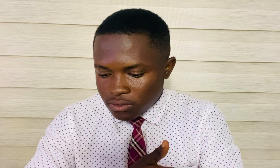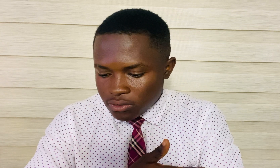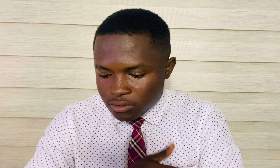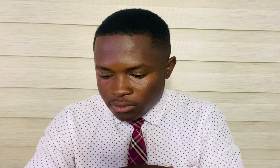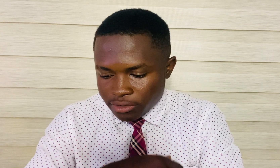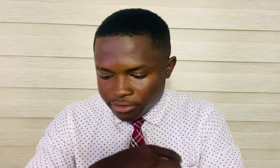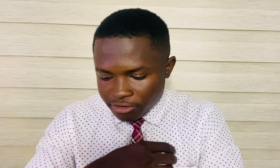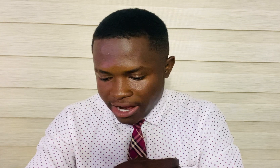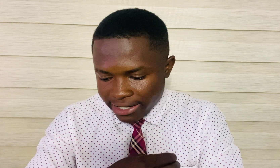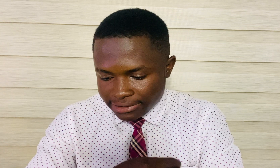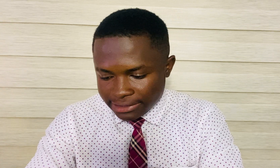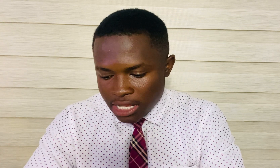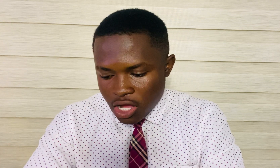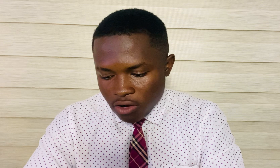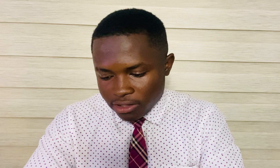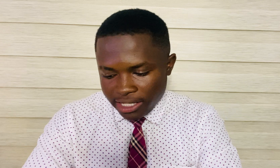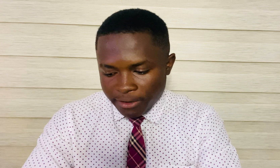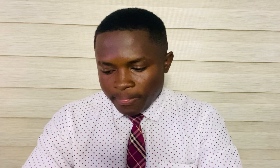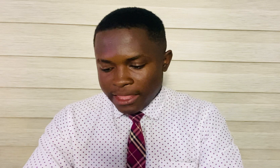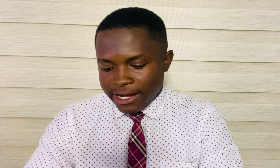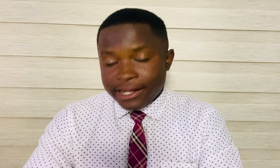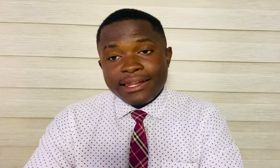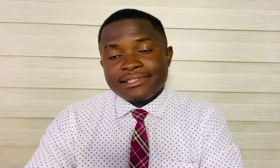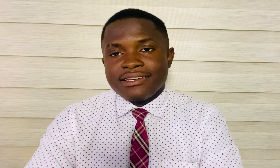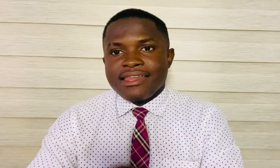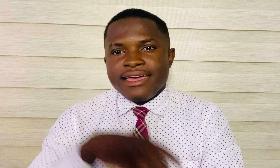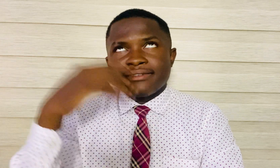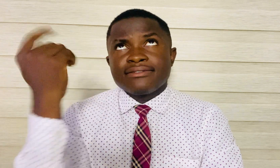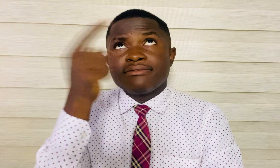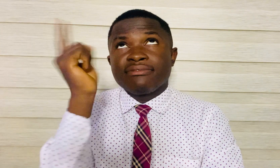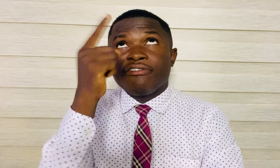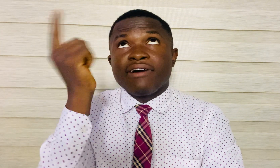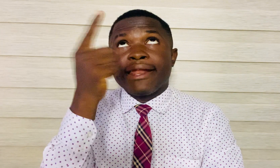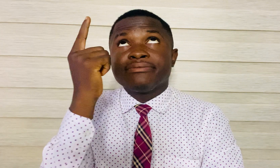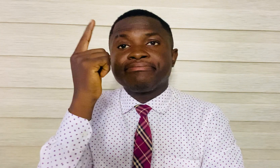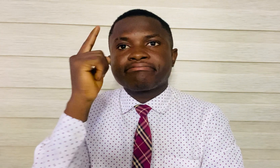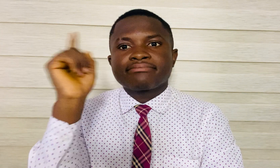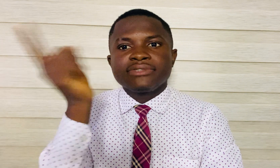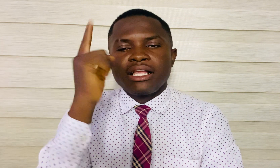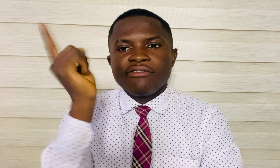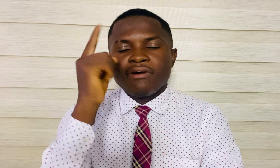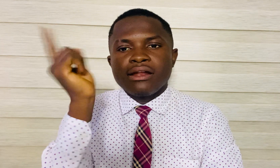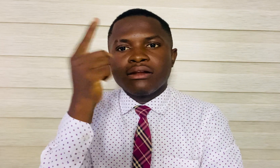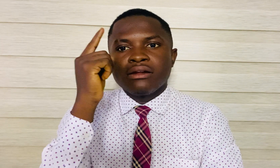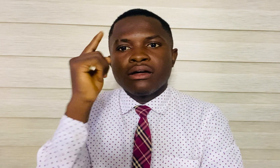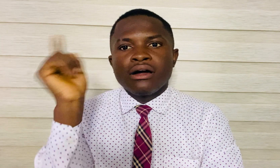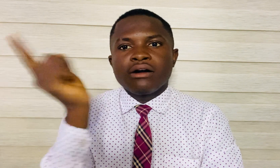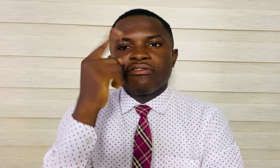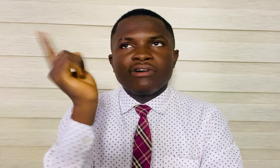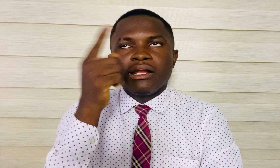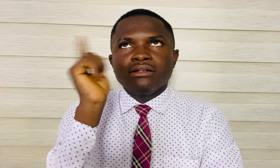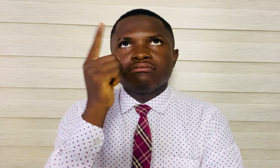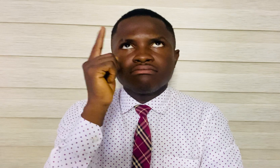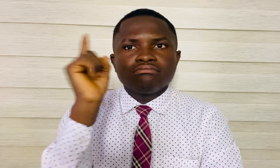so right. Okay, and then the next thing is fun, fun, fun,